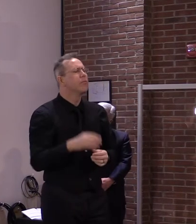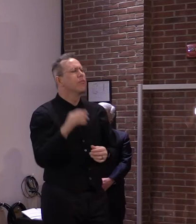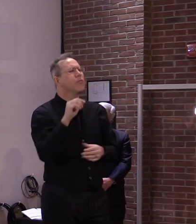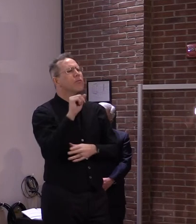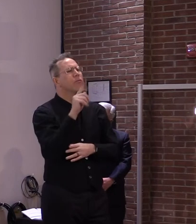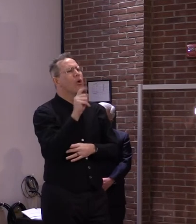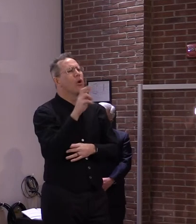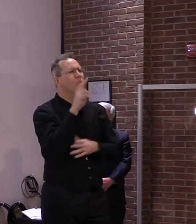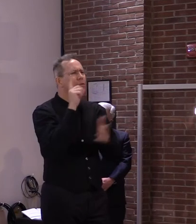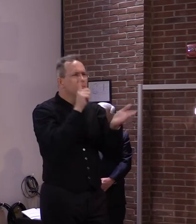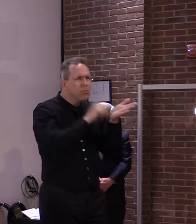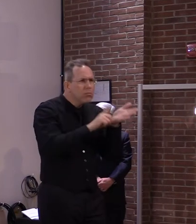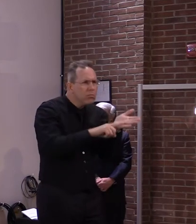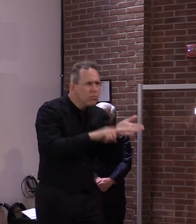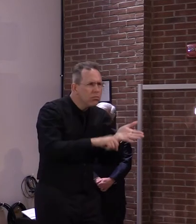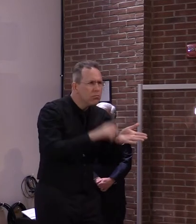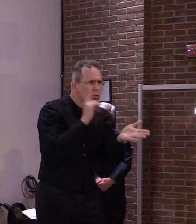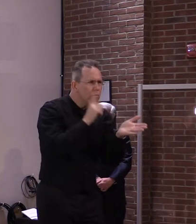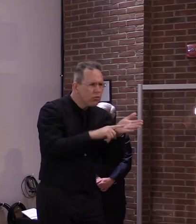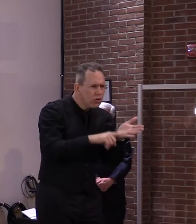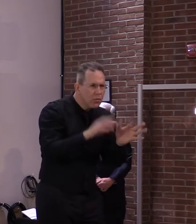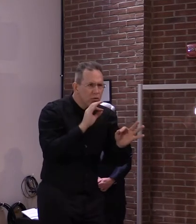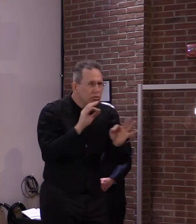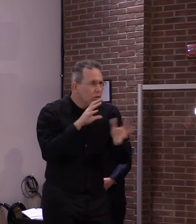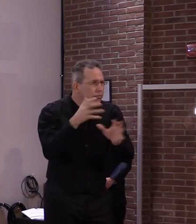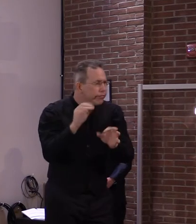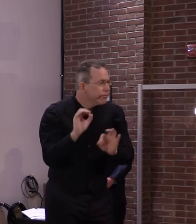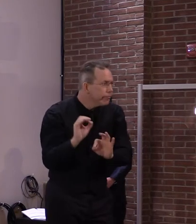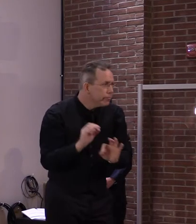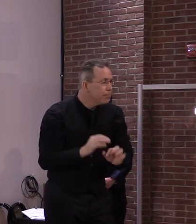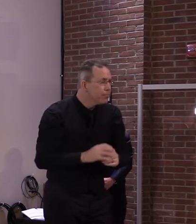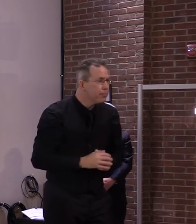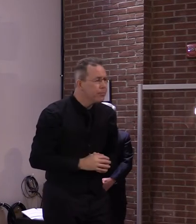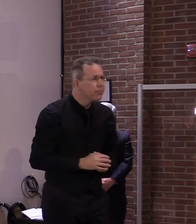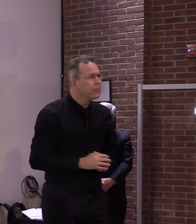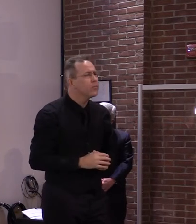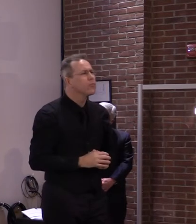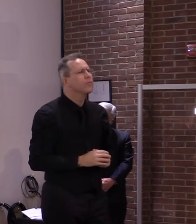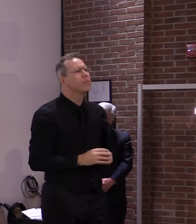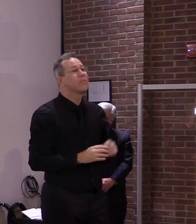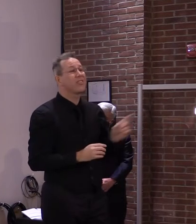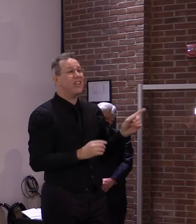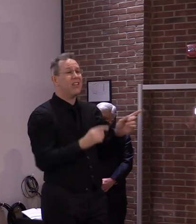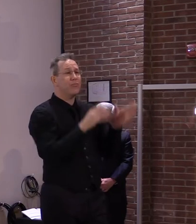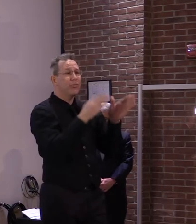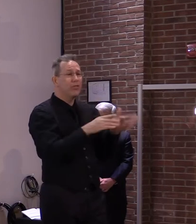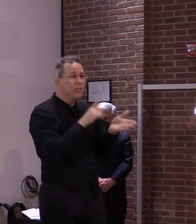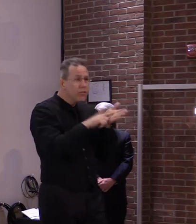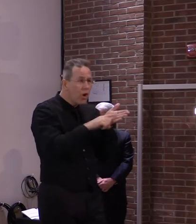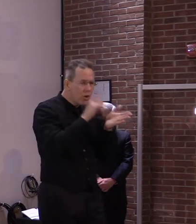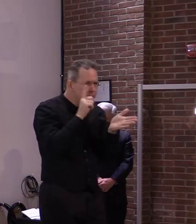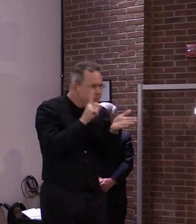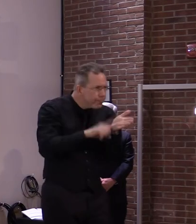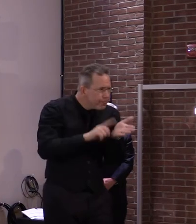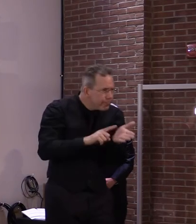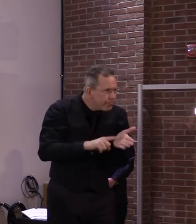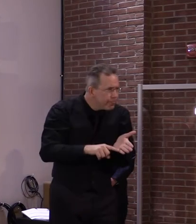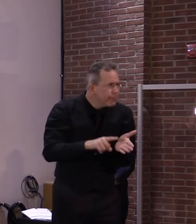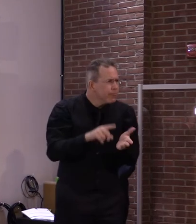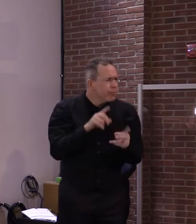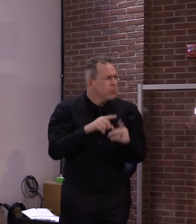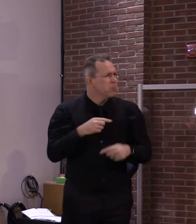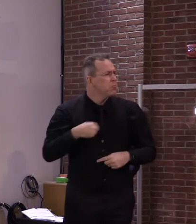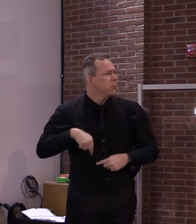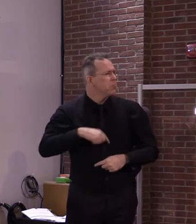so he's working on that we have we believe we found that it was human error uh